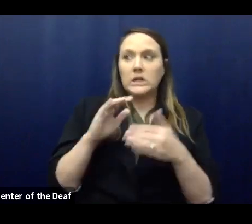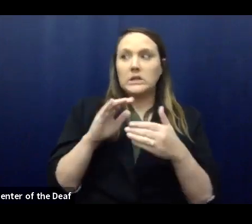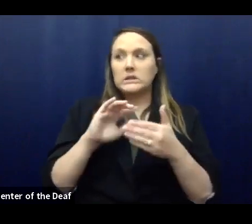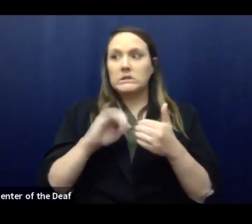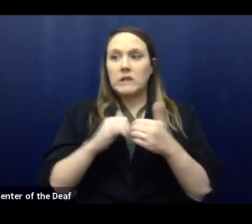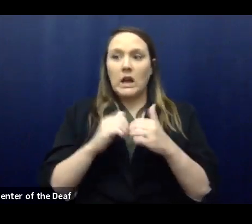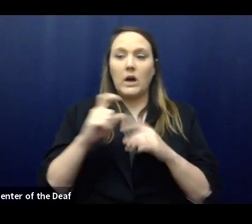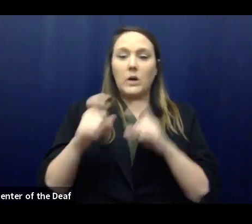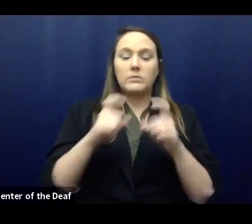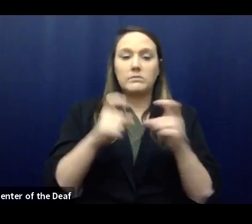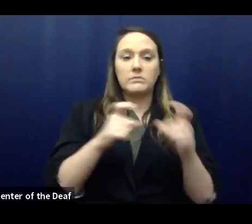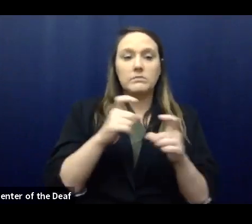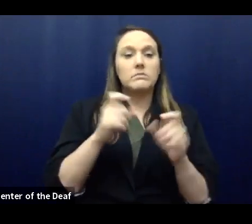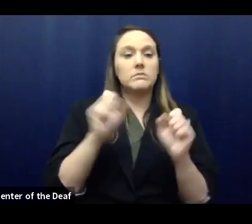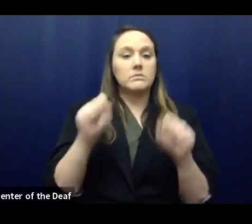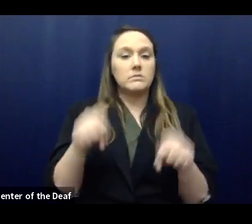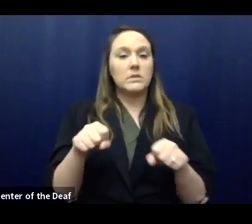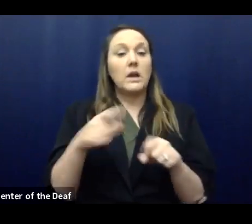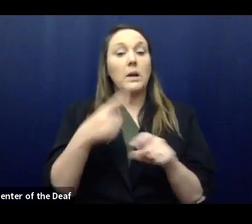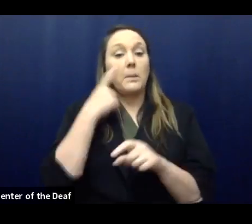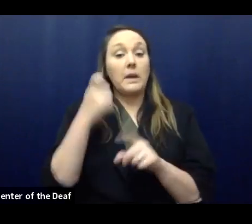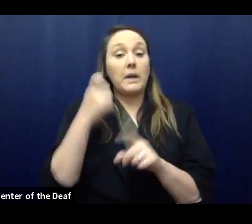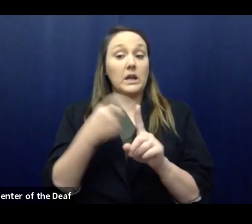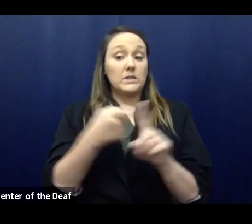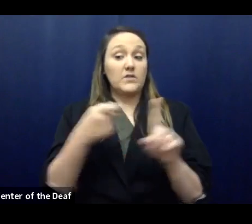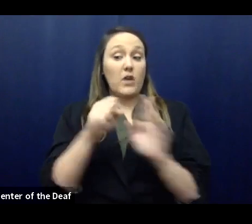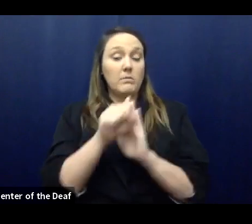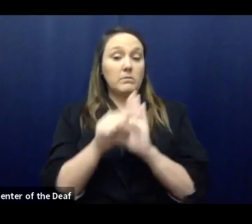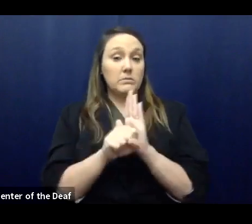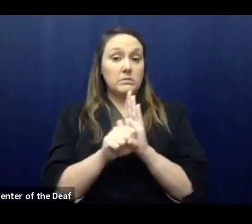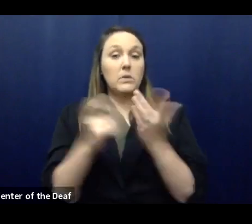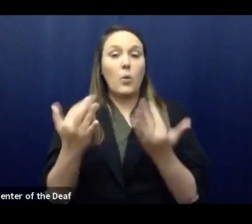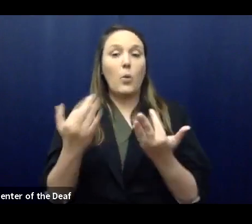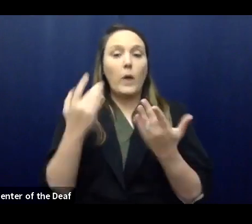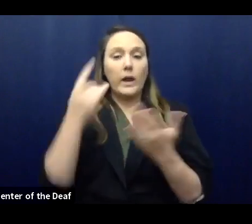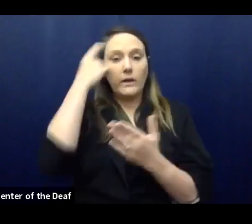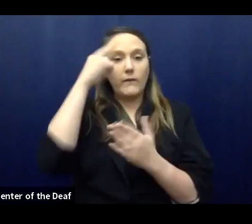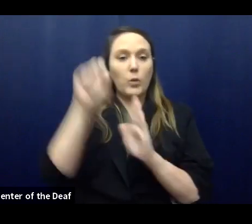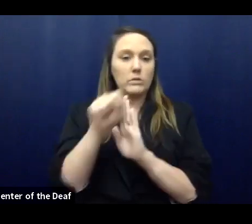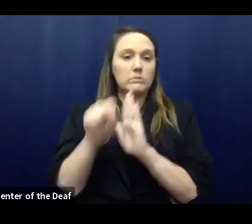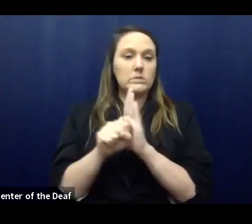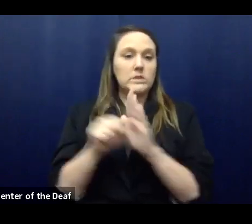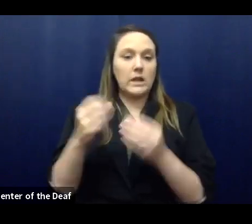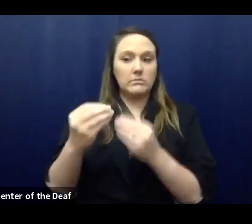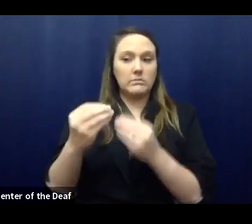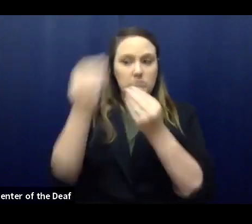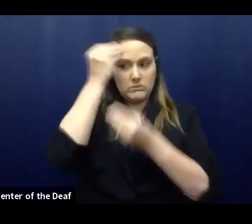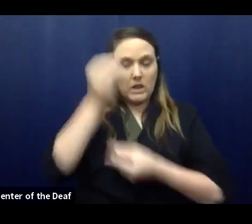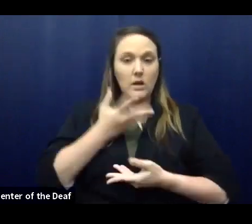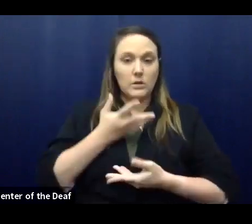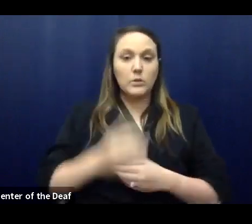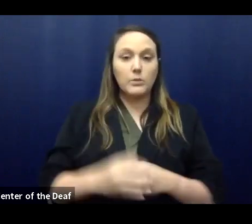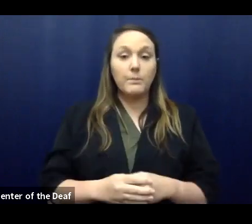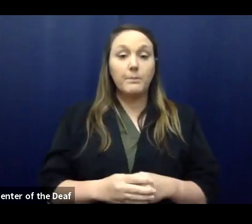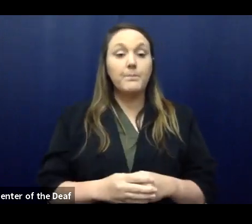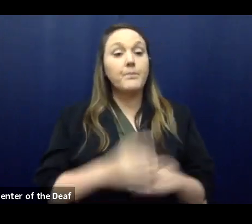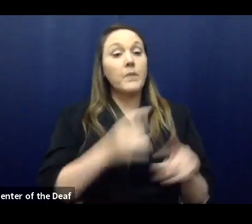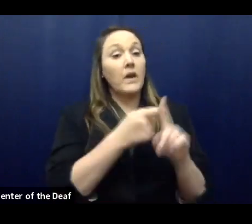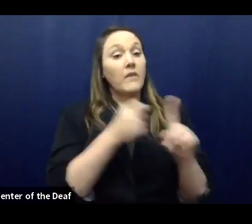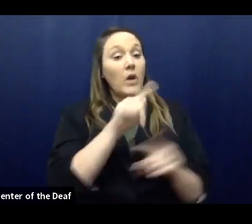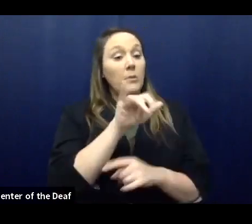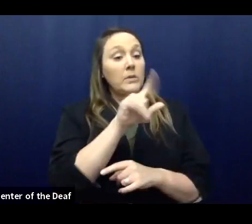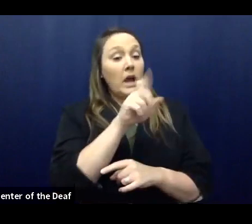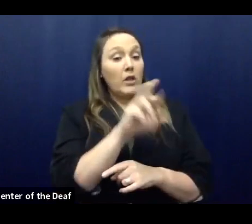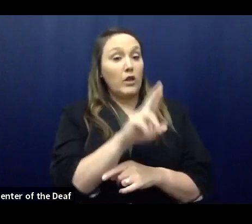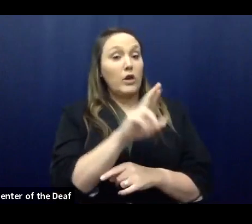out from the state. Since those are from the state, we'll await their guidance on when we can begin handing those out again. Okay, and from Tyler from the News